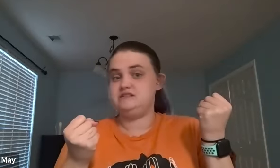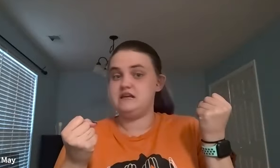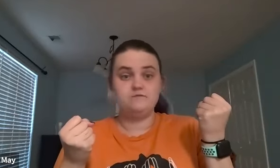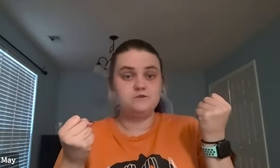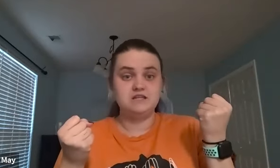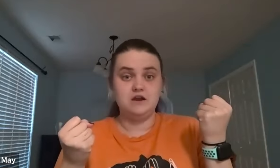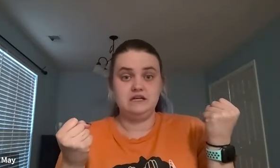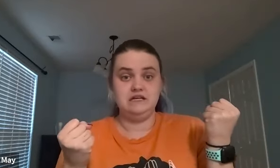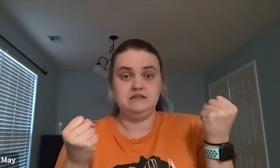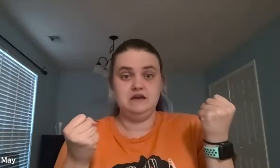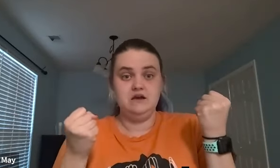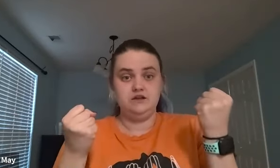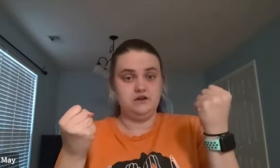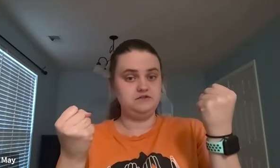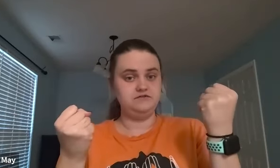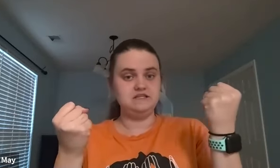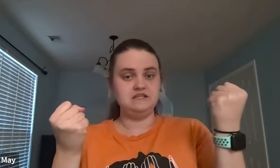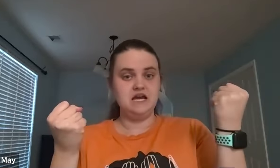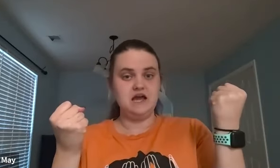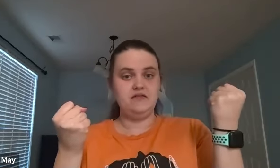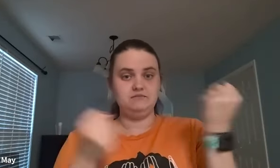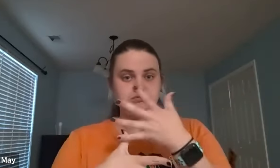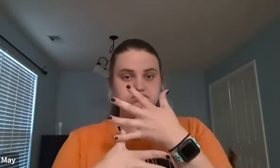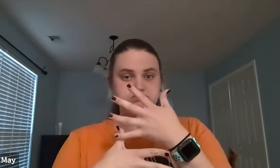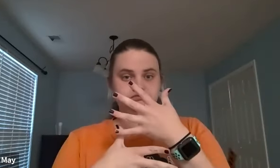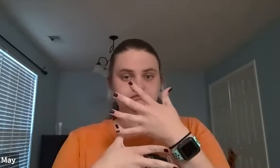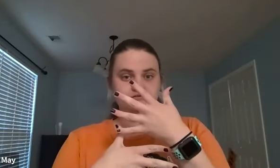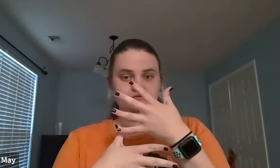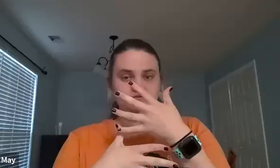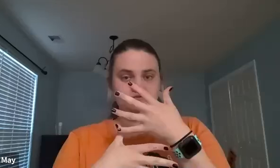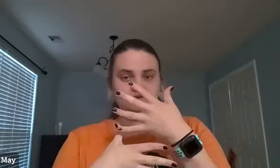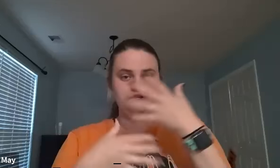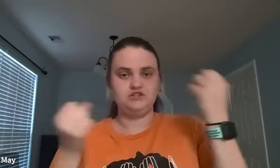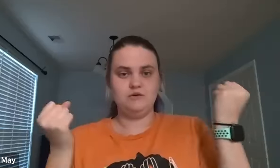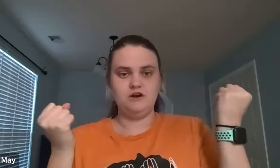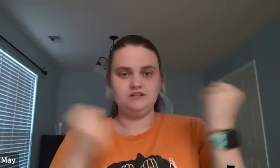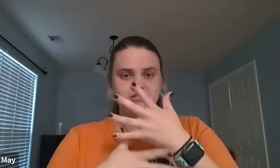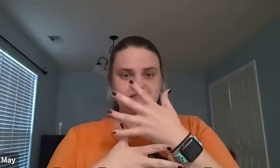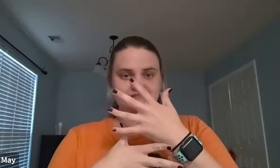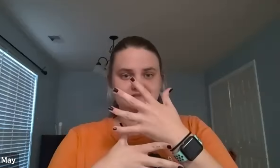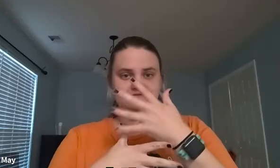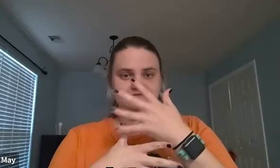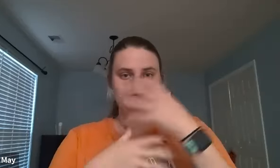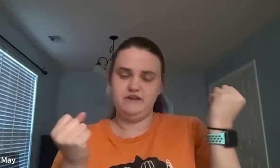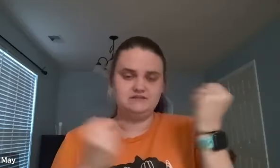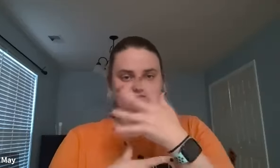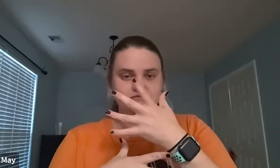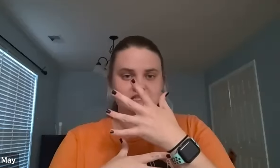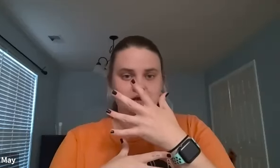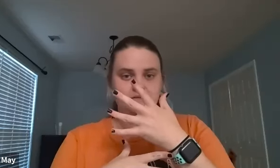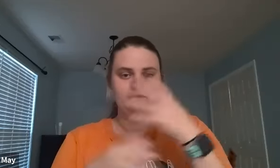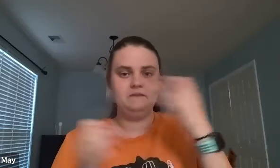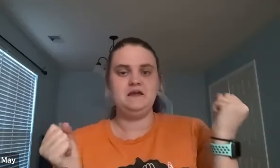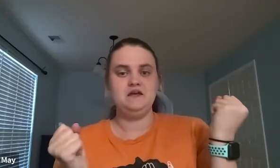the same for scared. It's, you have two fists and then you just throw them across your chest and face, scared.